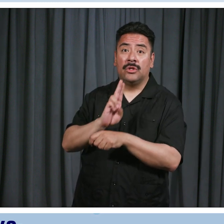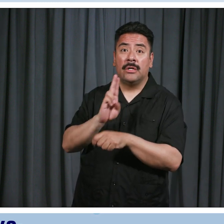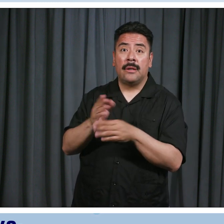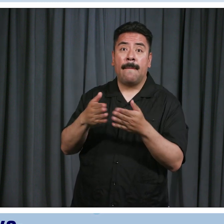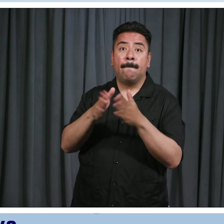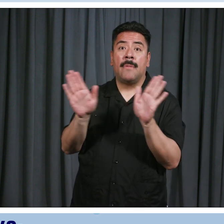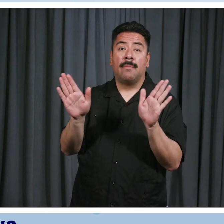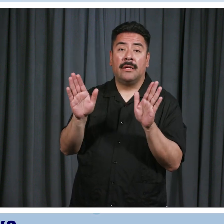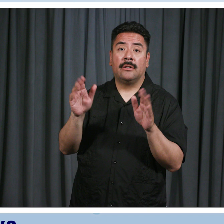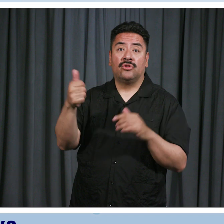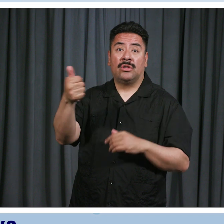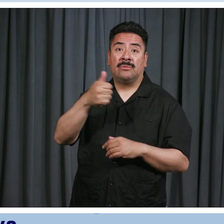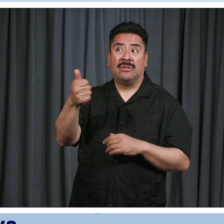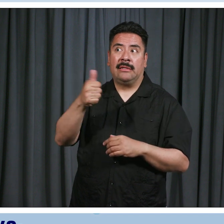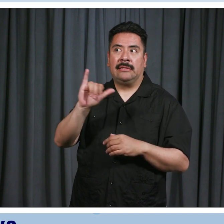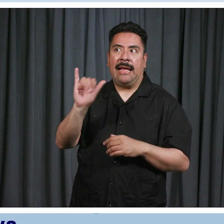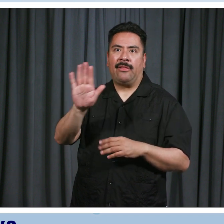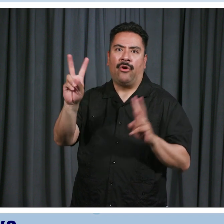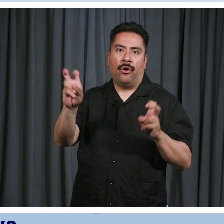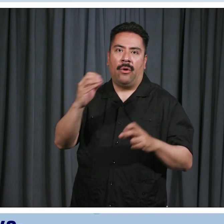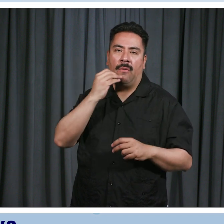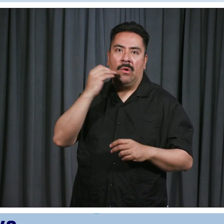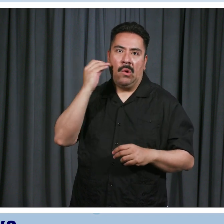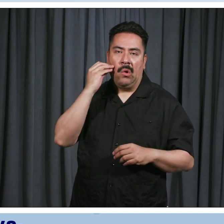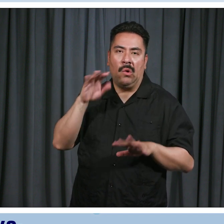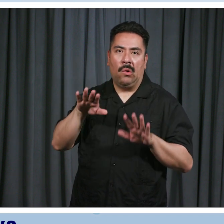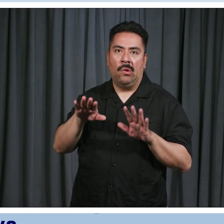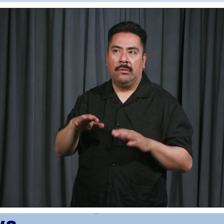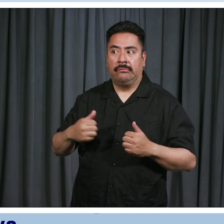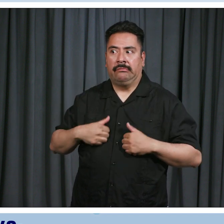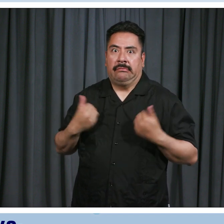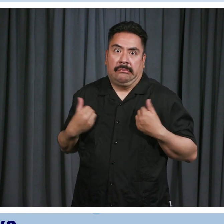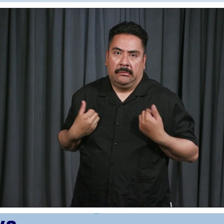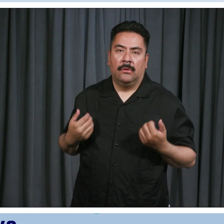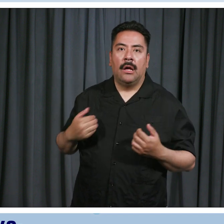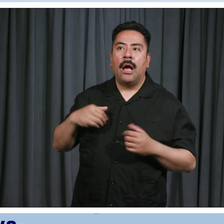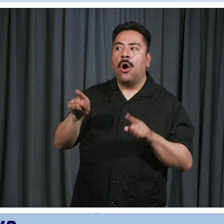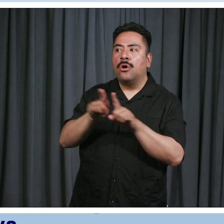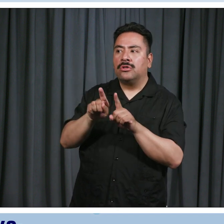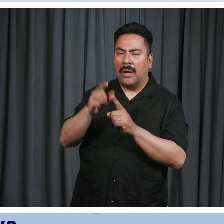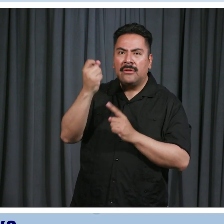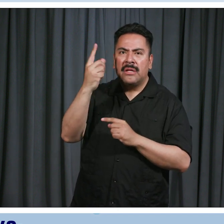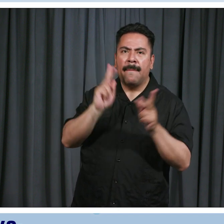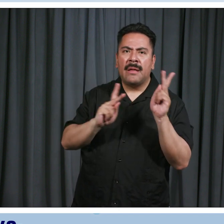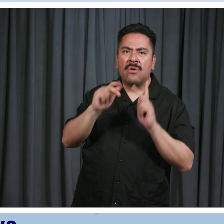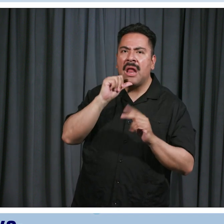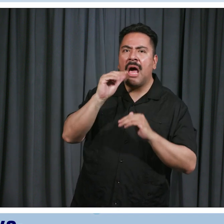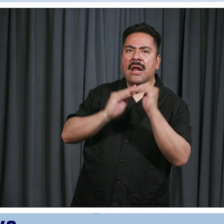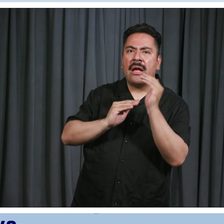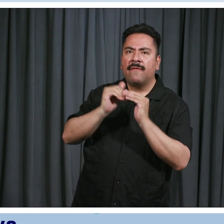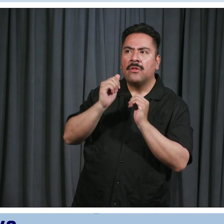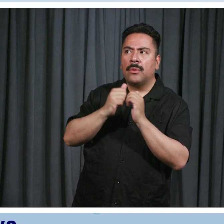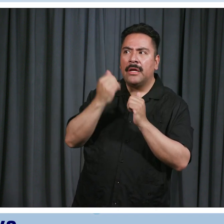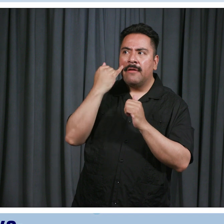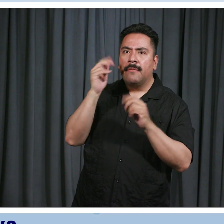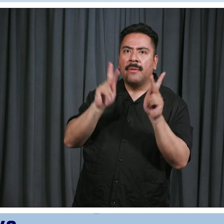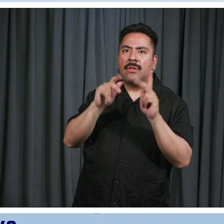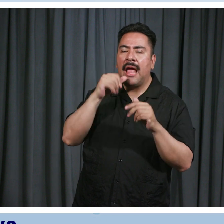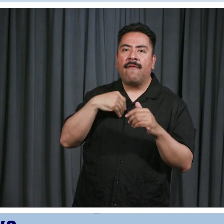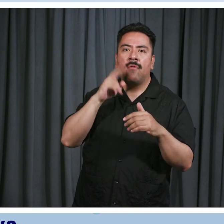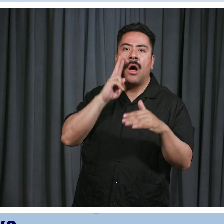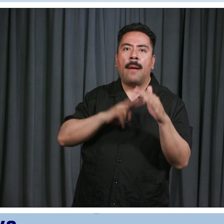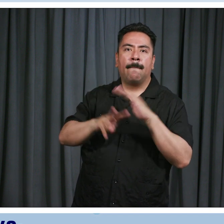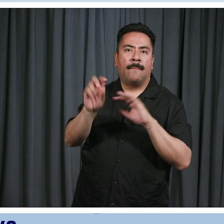public transportation as their housing. And I also understand that people may be uncomfortable with folks who have unpredictable behavior at